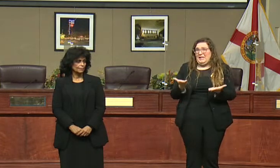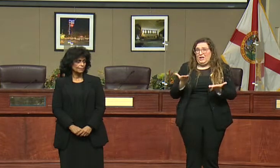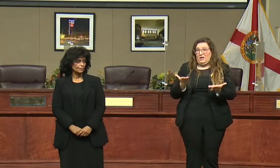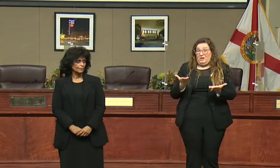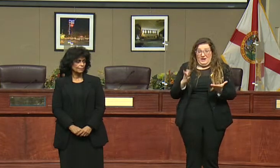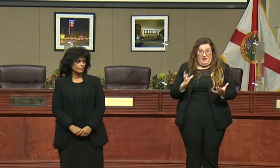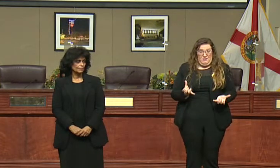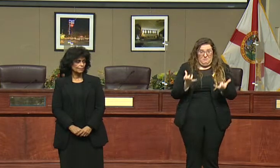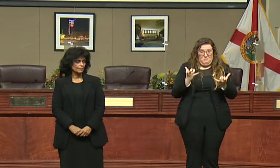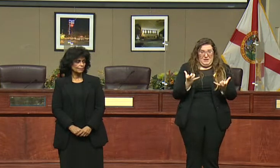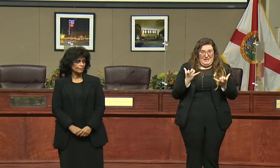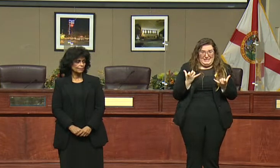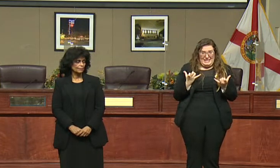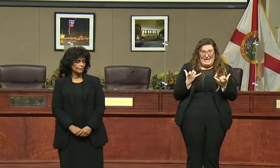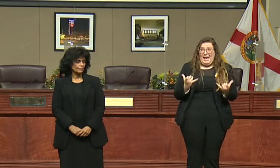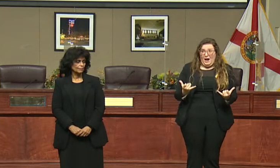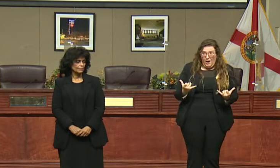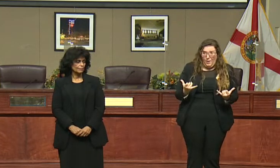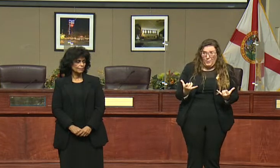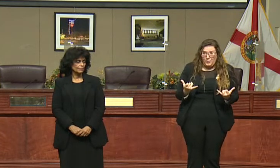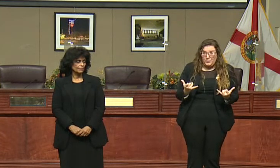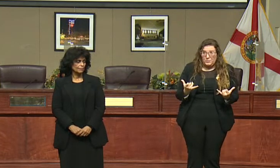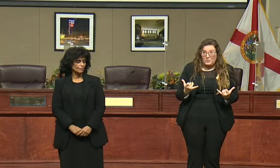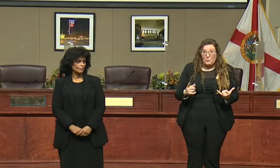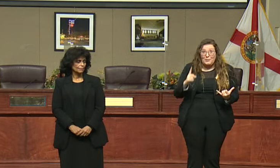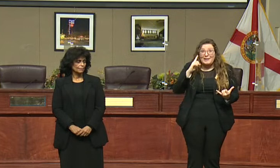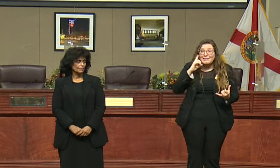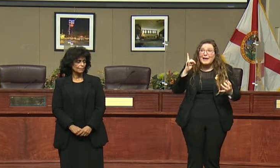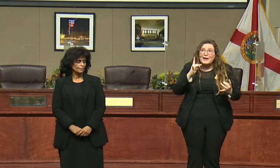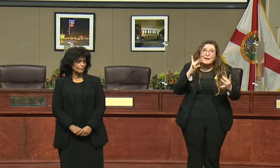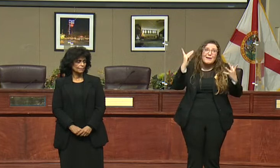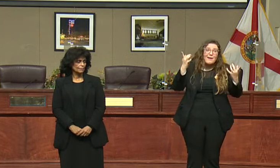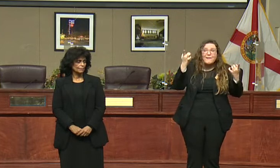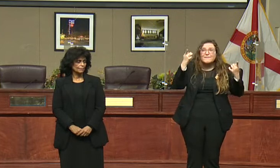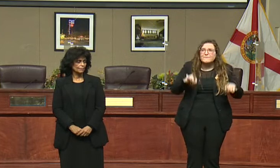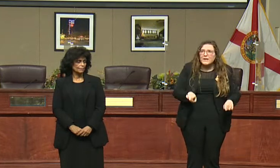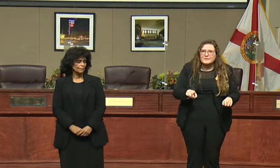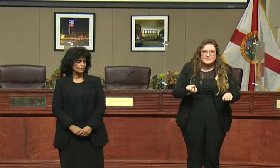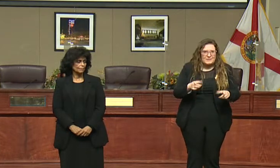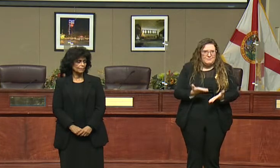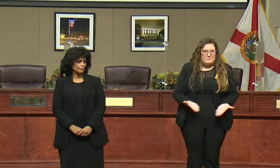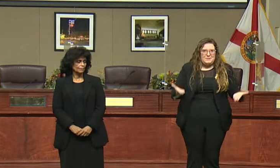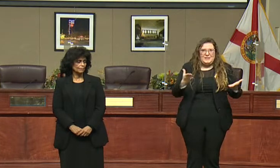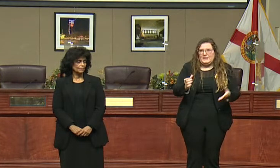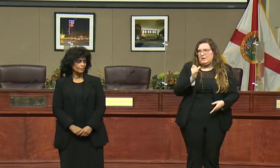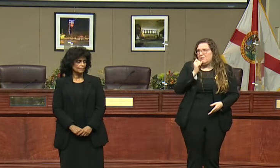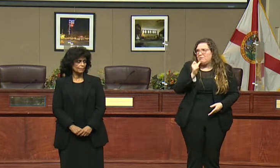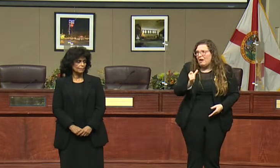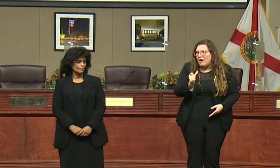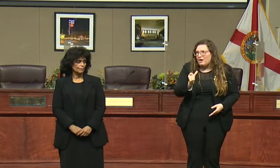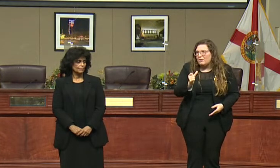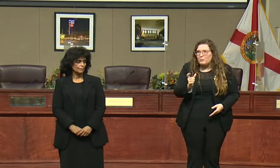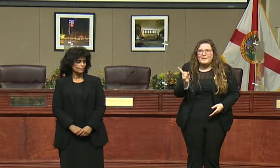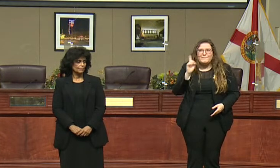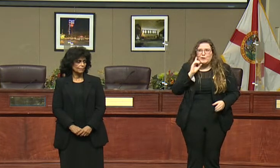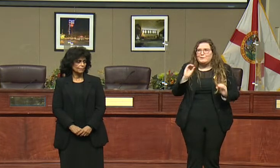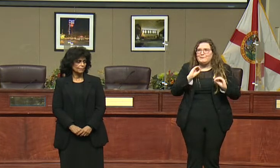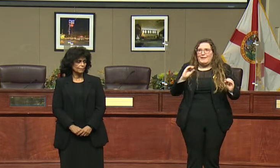indication that any violence is planned for our